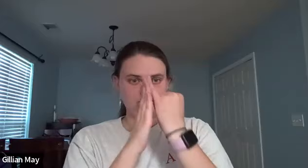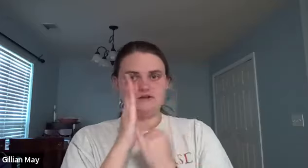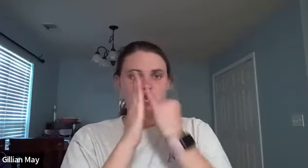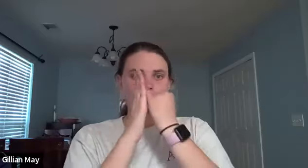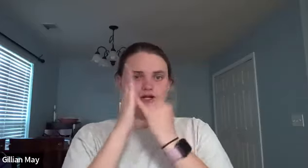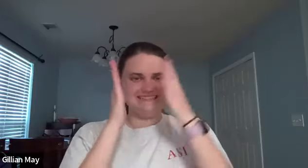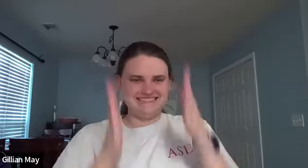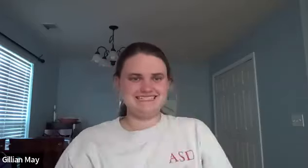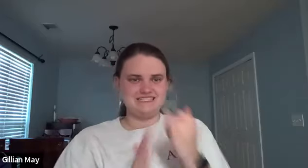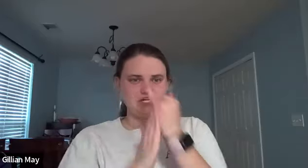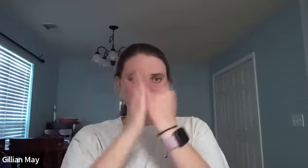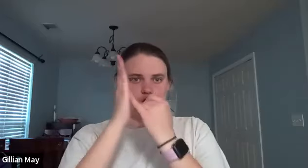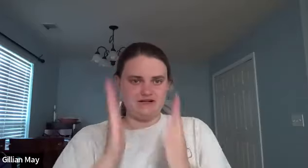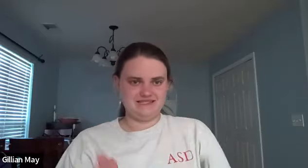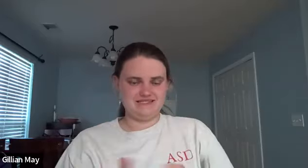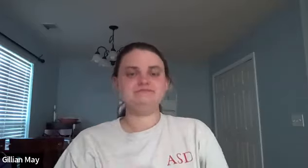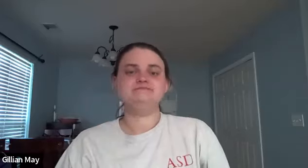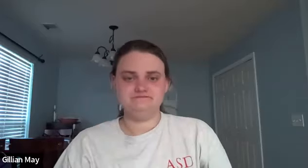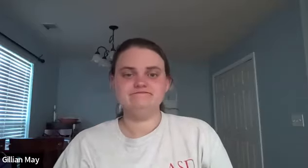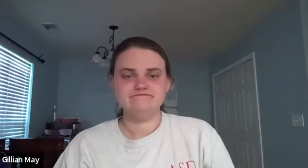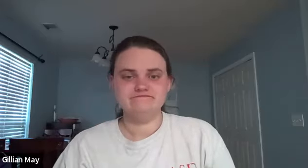here, like artist. Mm-hmm.